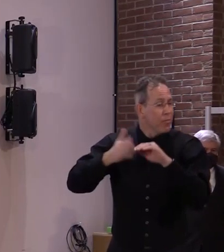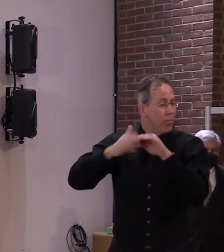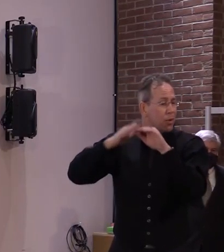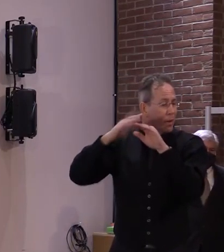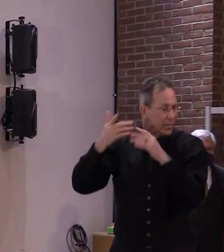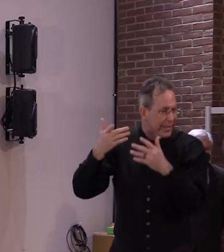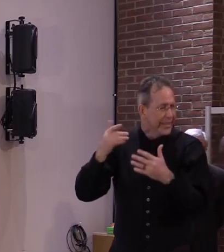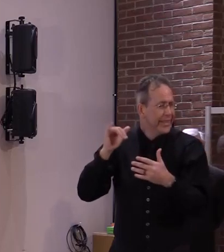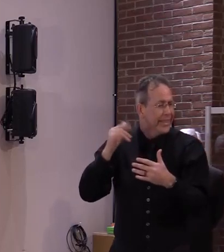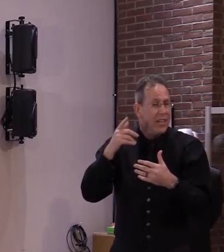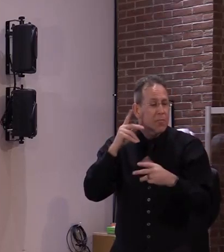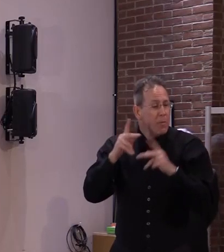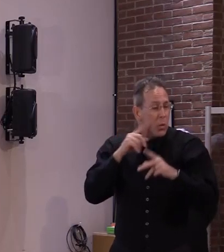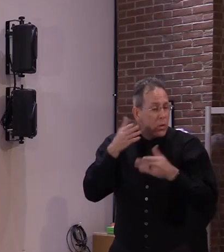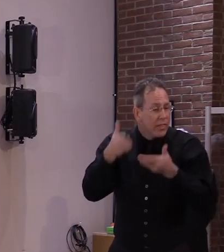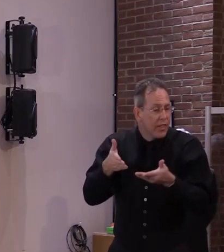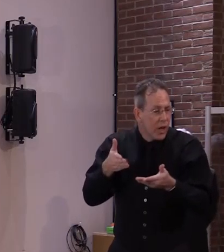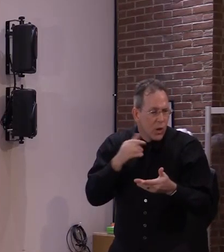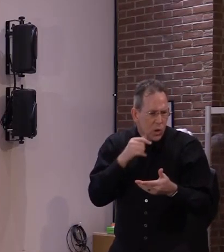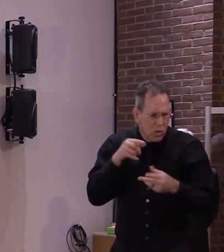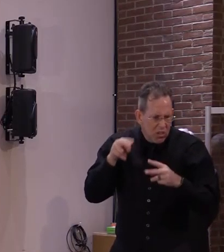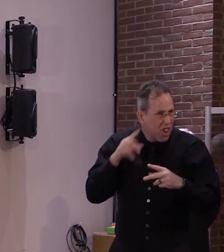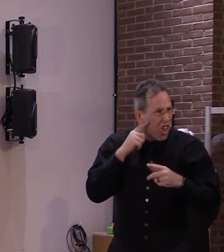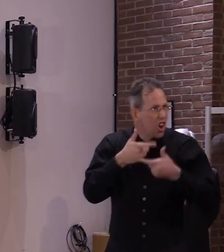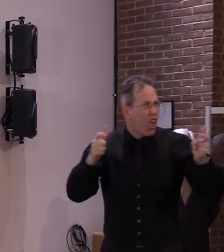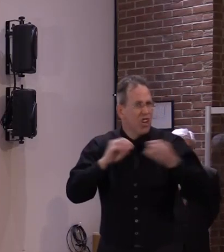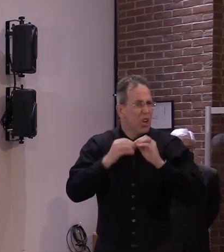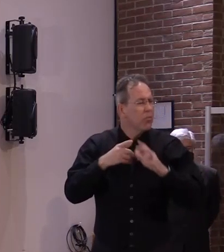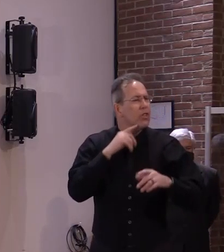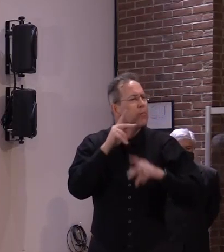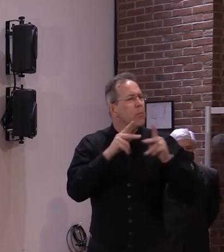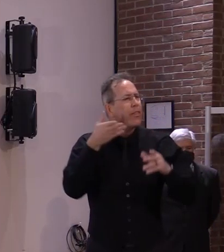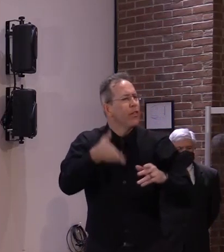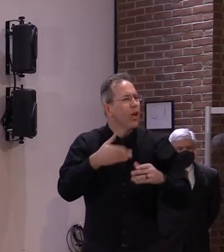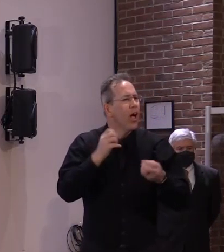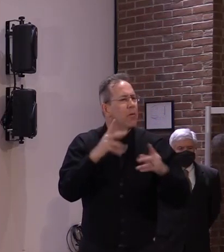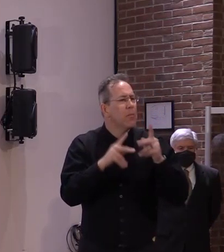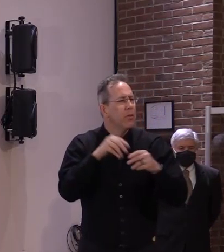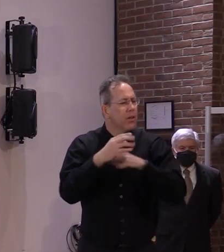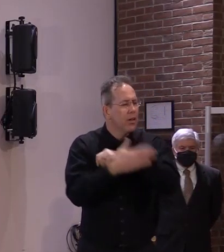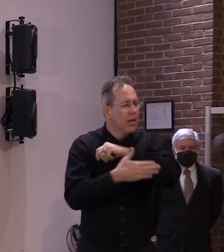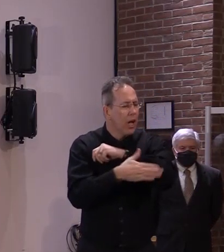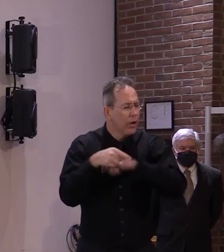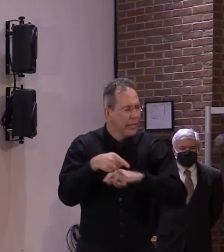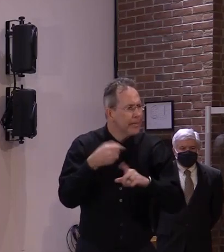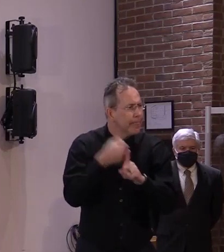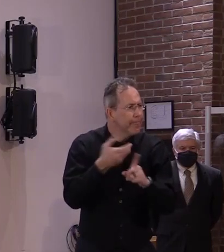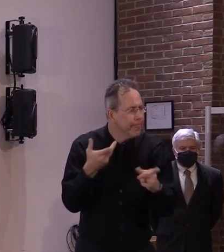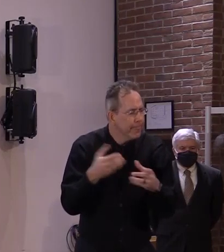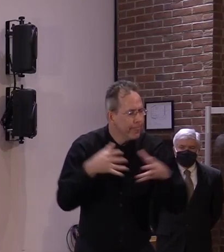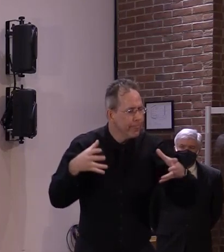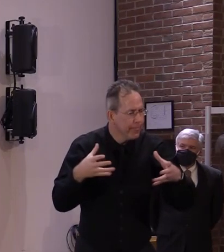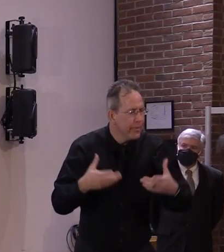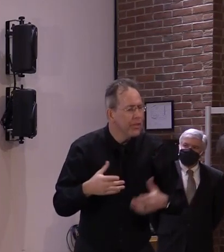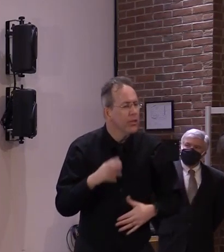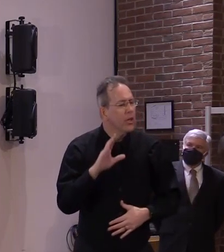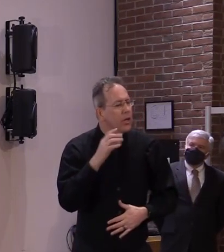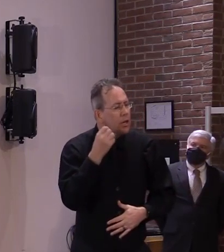because it depends if you're looking at cases versus rates. So I don't want to blow it out of proportion, but of course we're still looking at it with